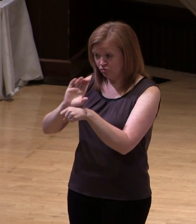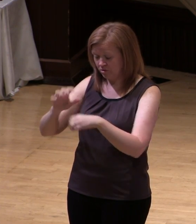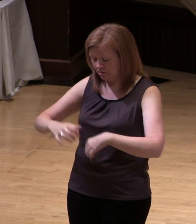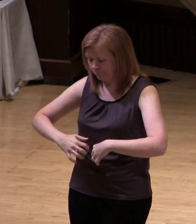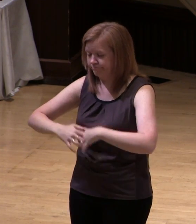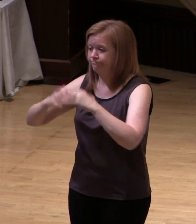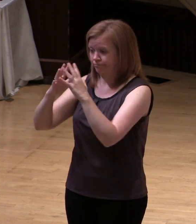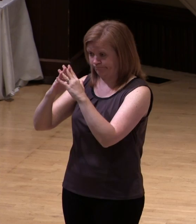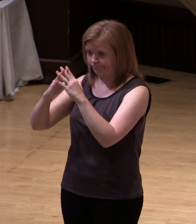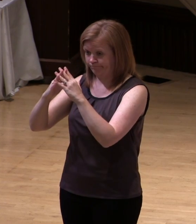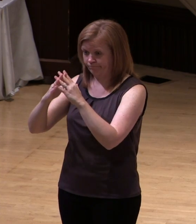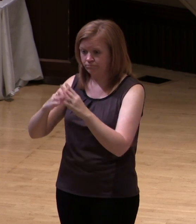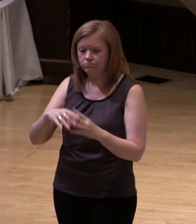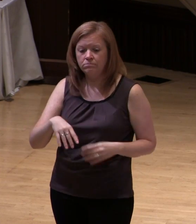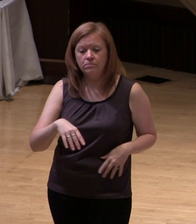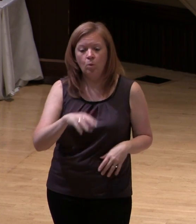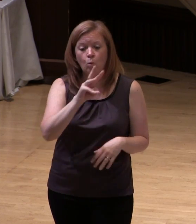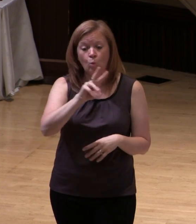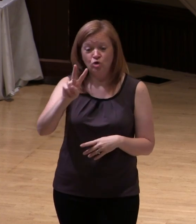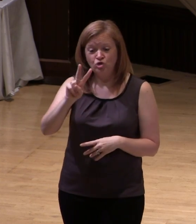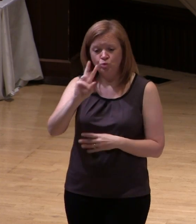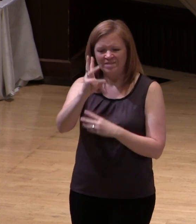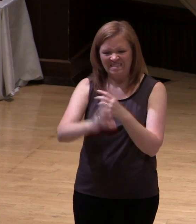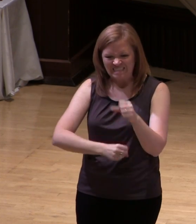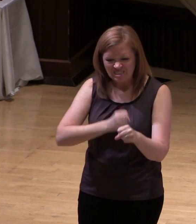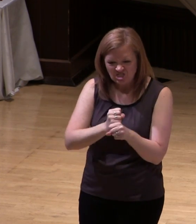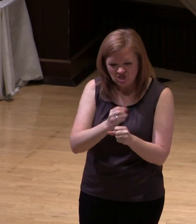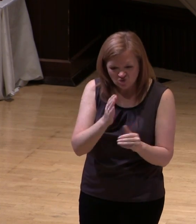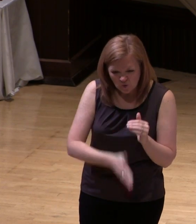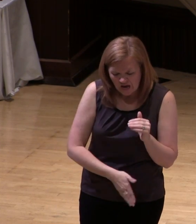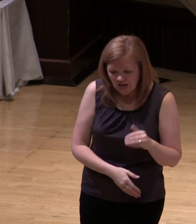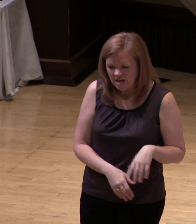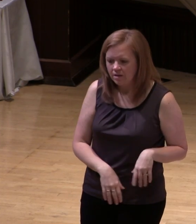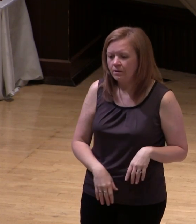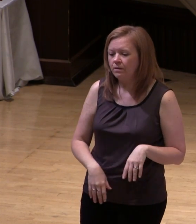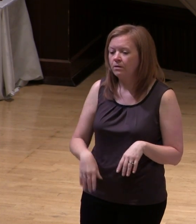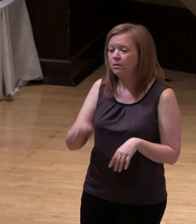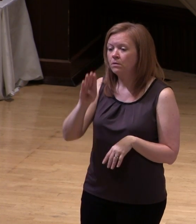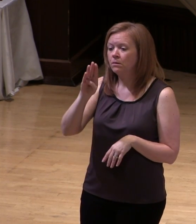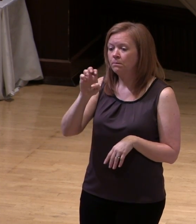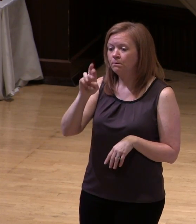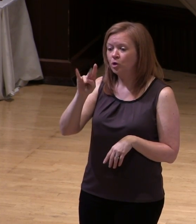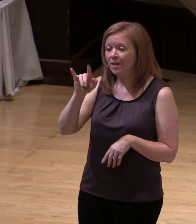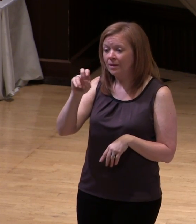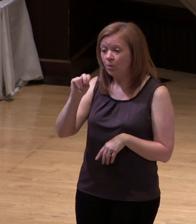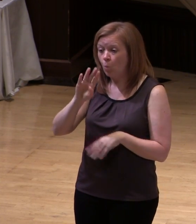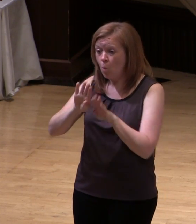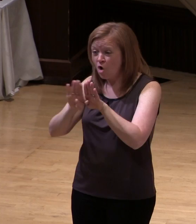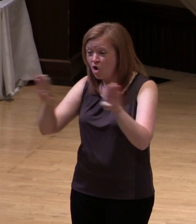6 years for World War II to end, 28 years for the Berlin Wall to come down,